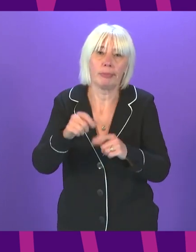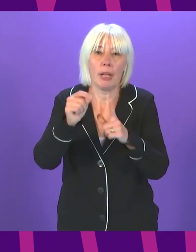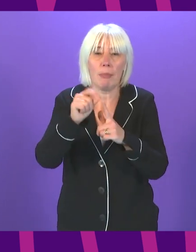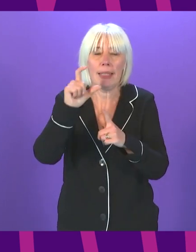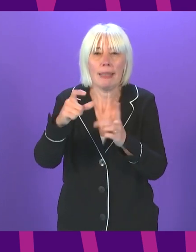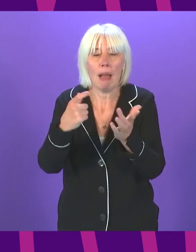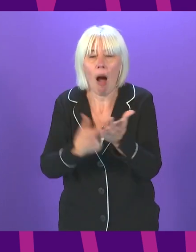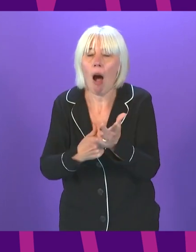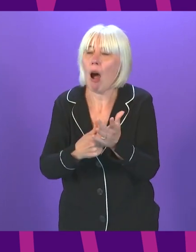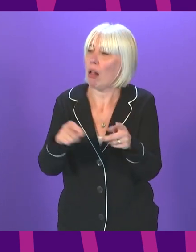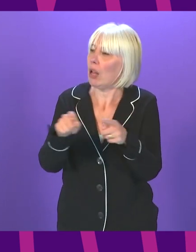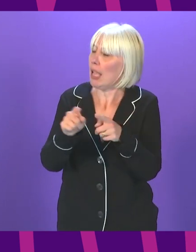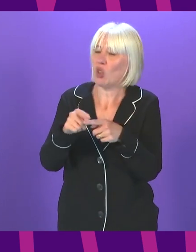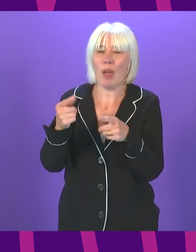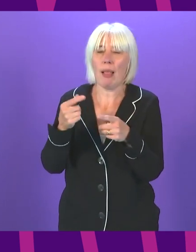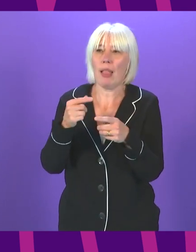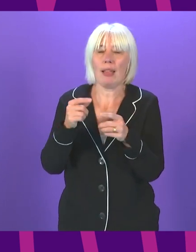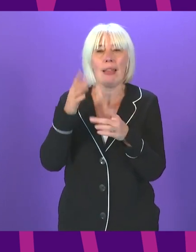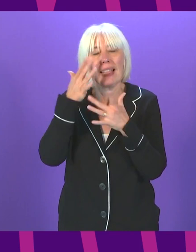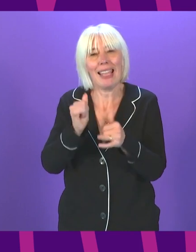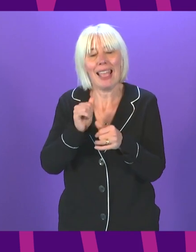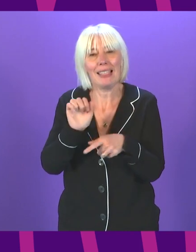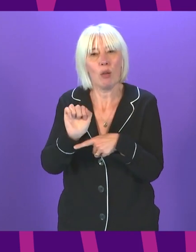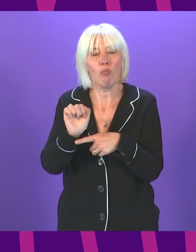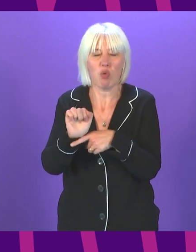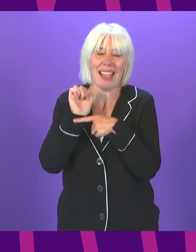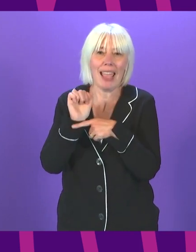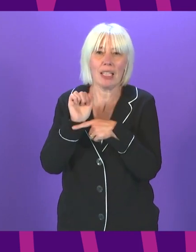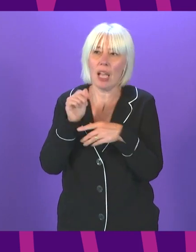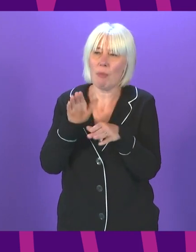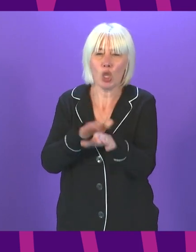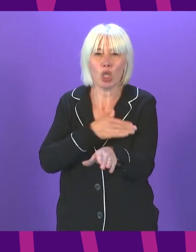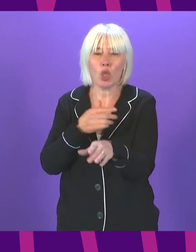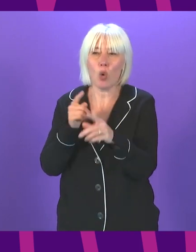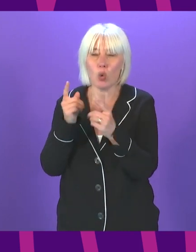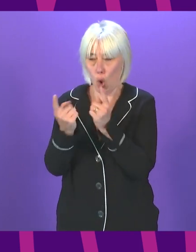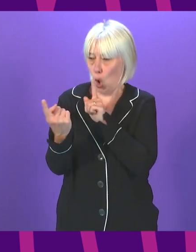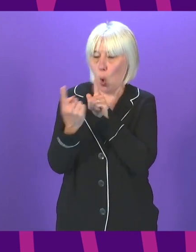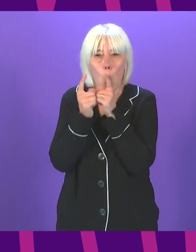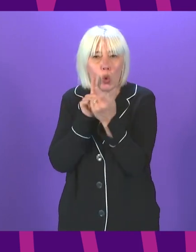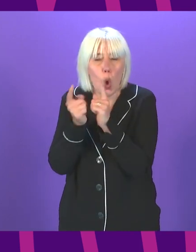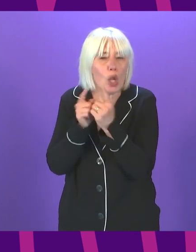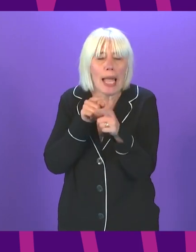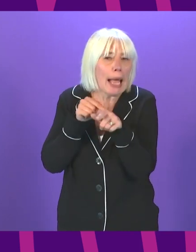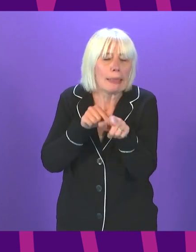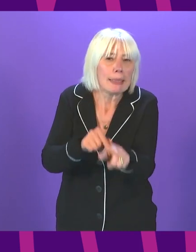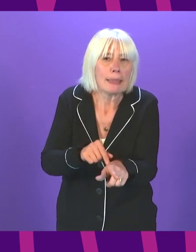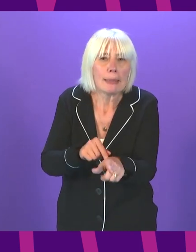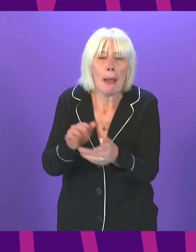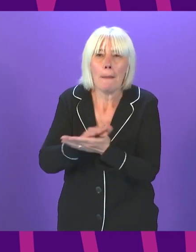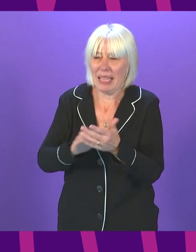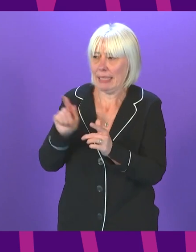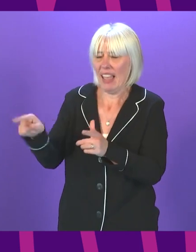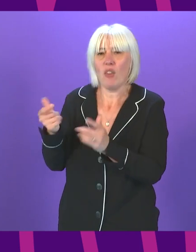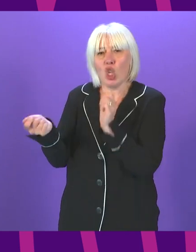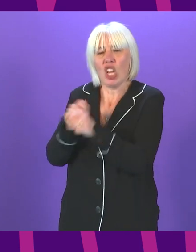testing to protect following up close contacts, do we even have the testing and tracing capacity if this policy was reversed? First Minister.